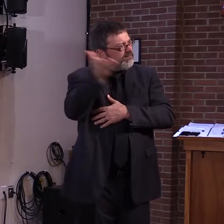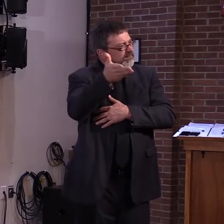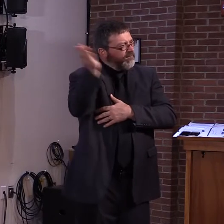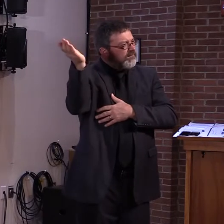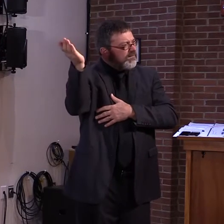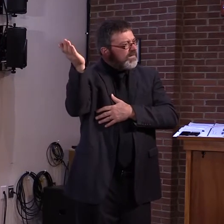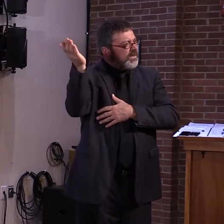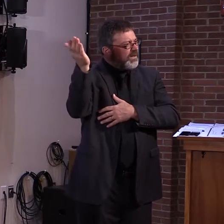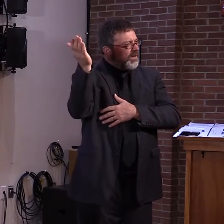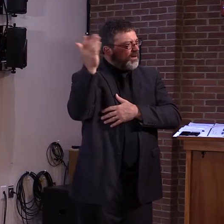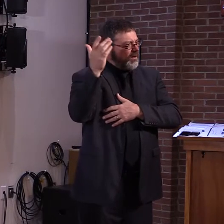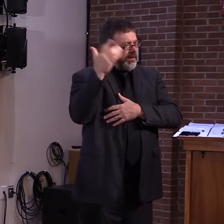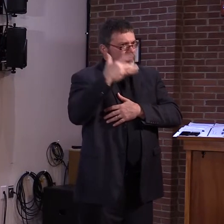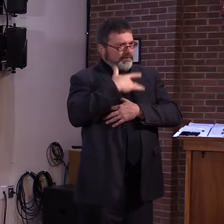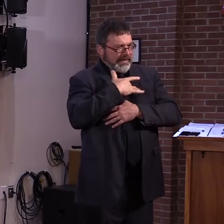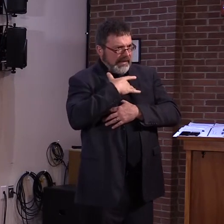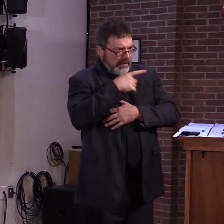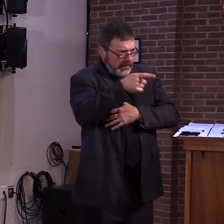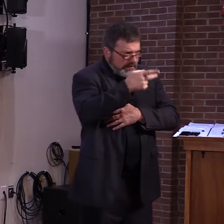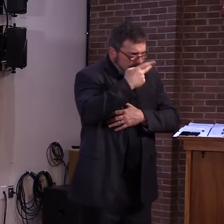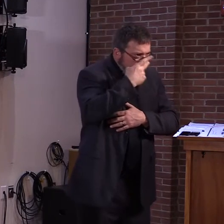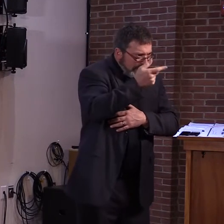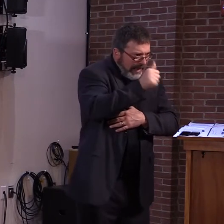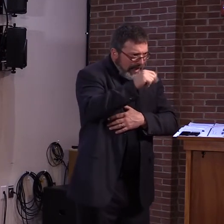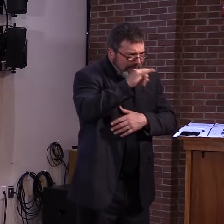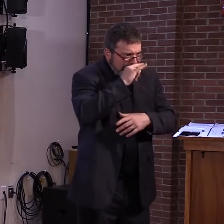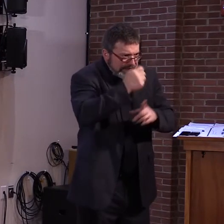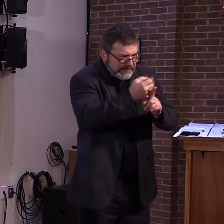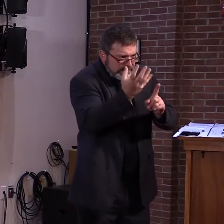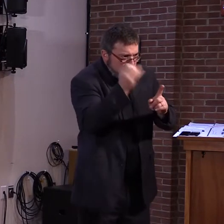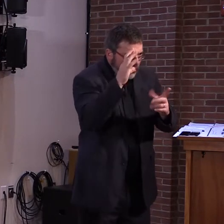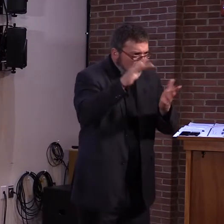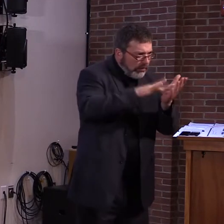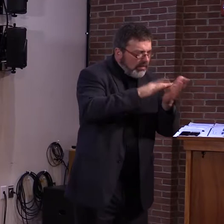abused or neglected, please call